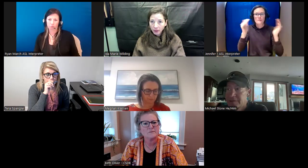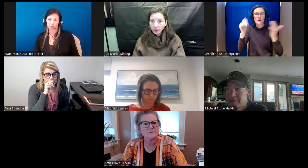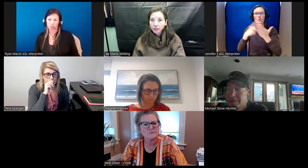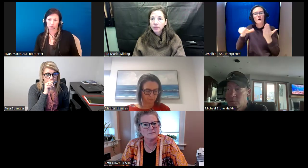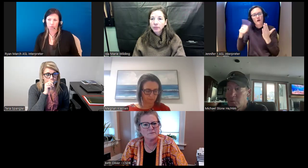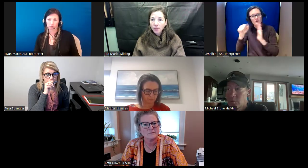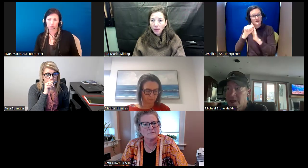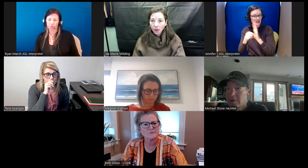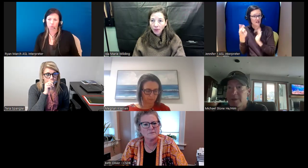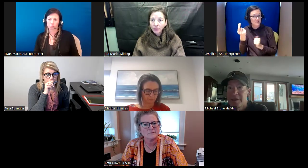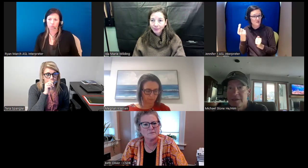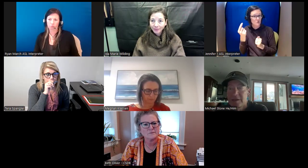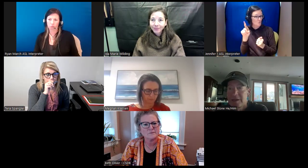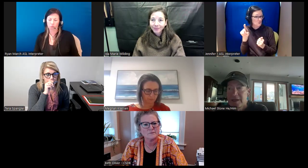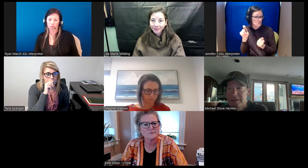that